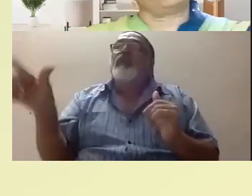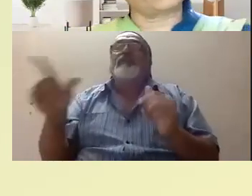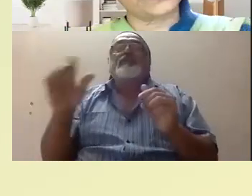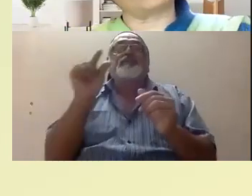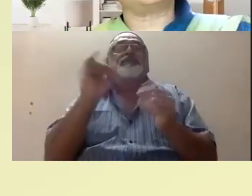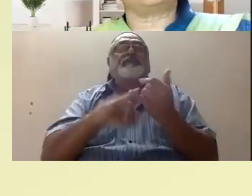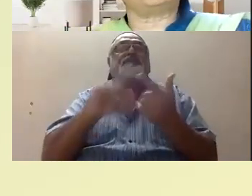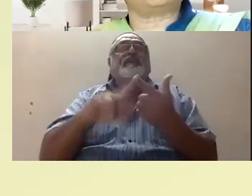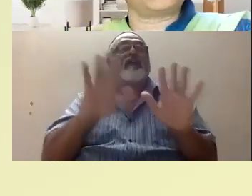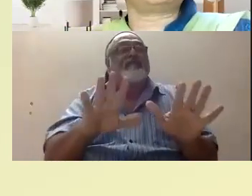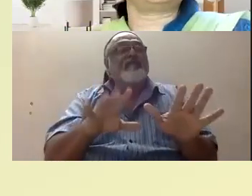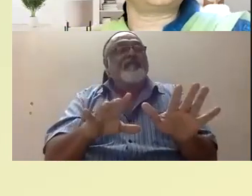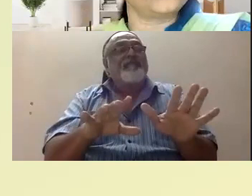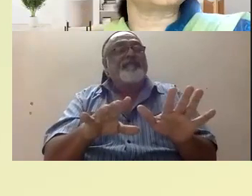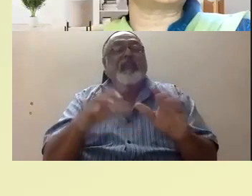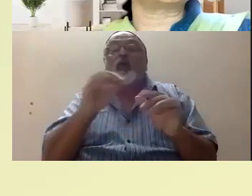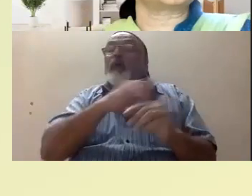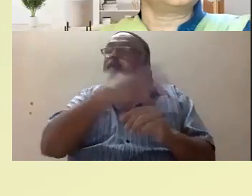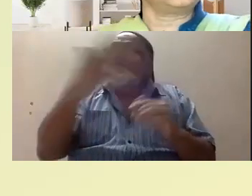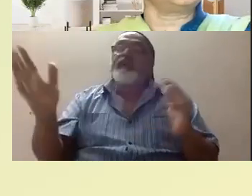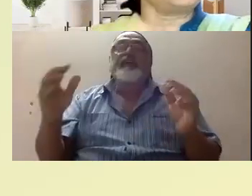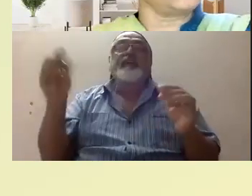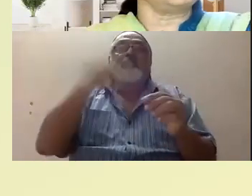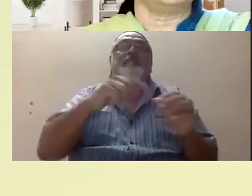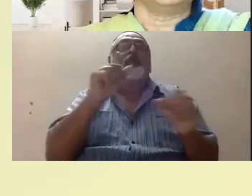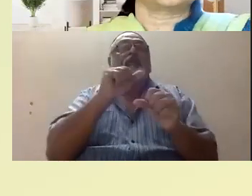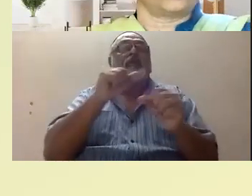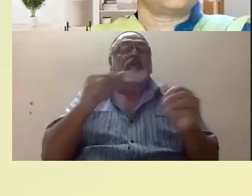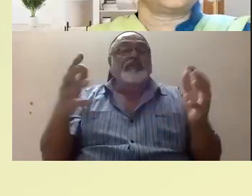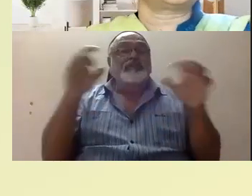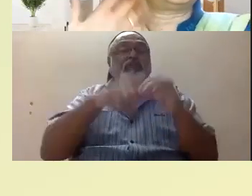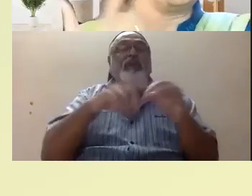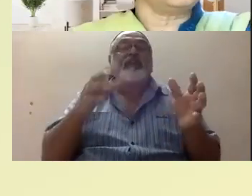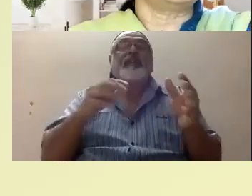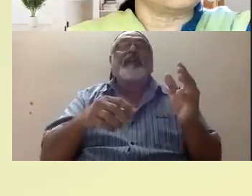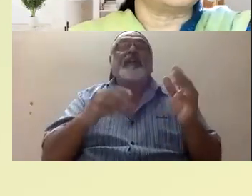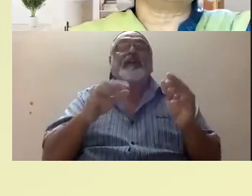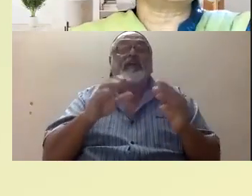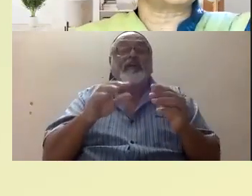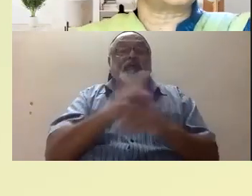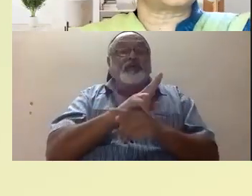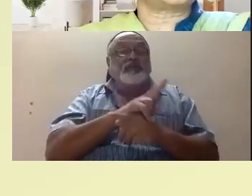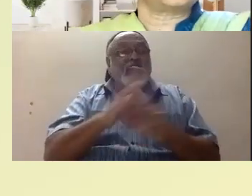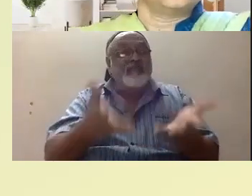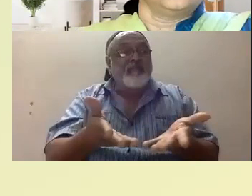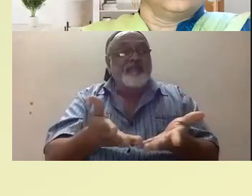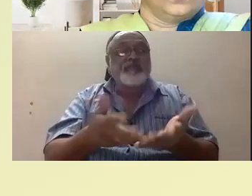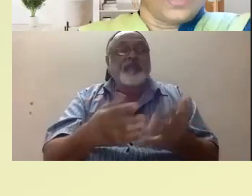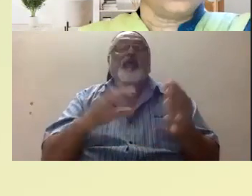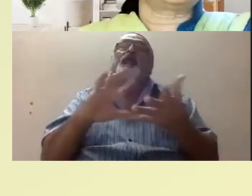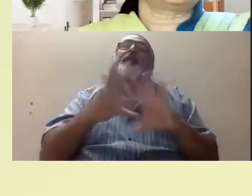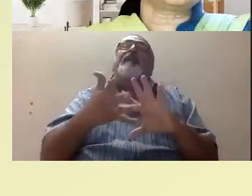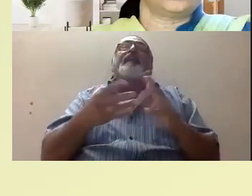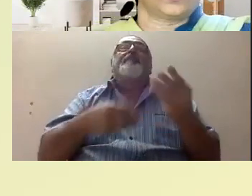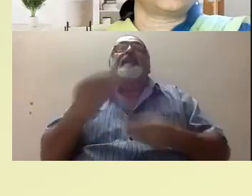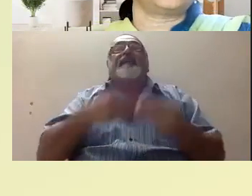every segment of people are users, they are paying. So automatically revenues are generated. And